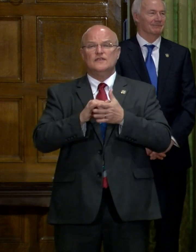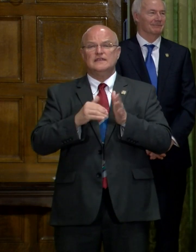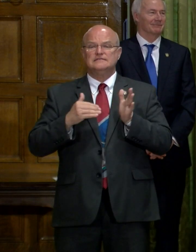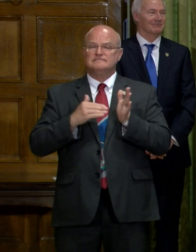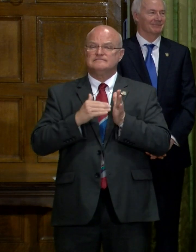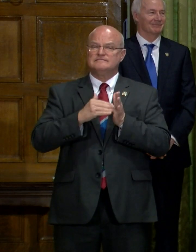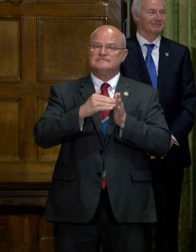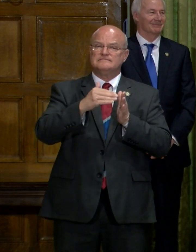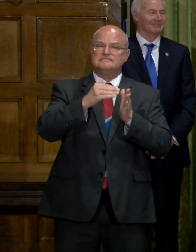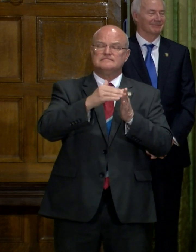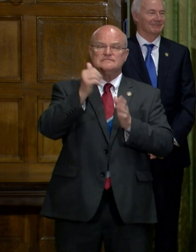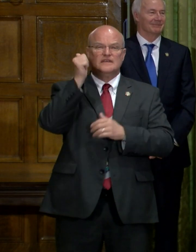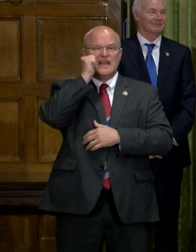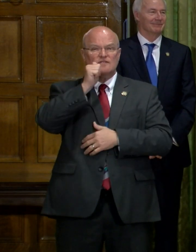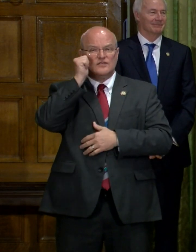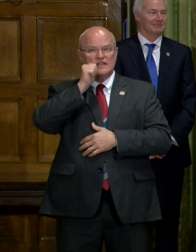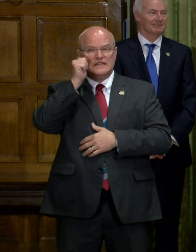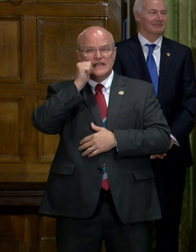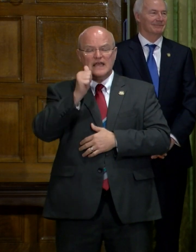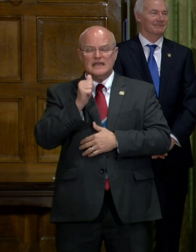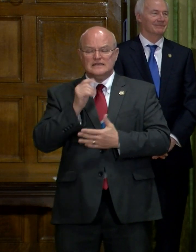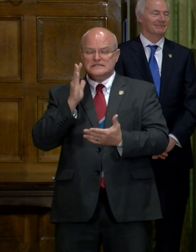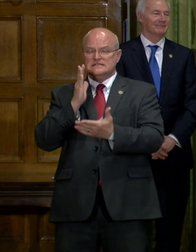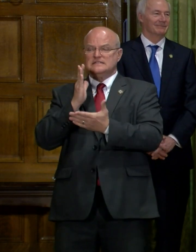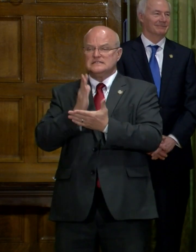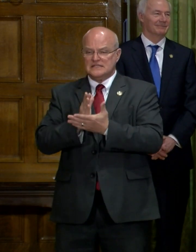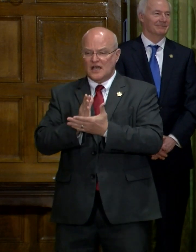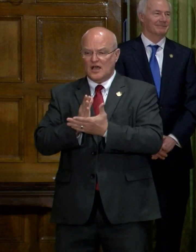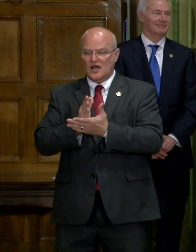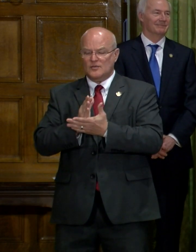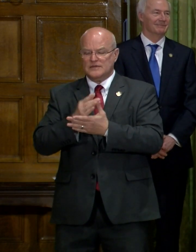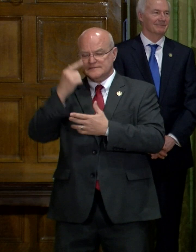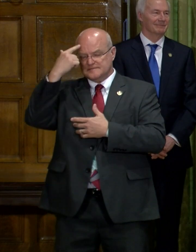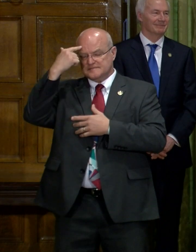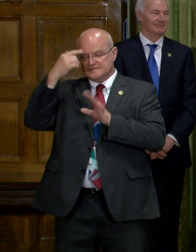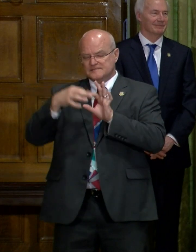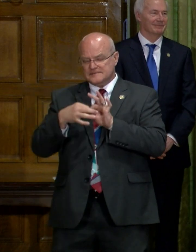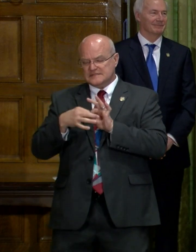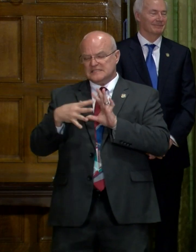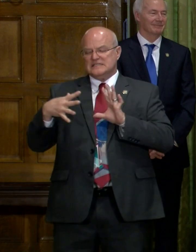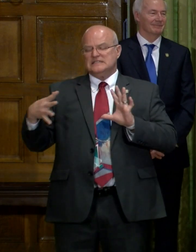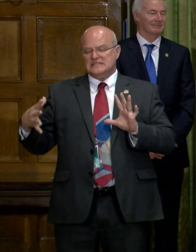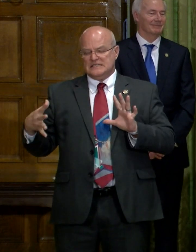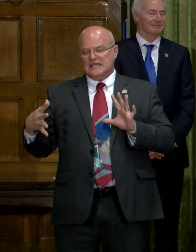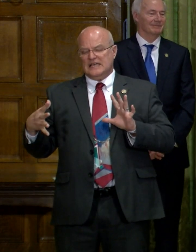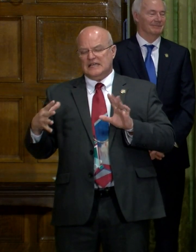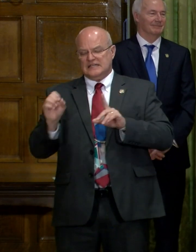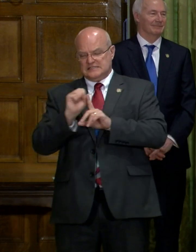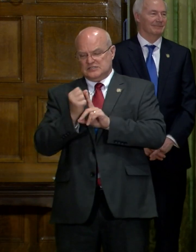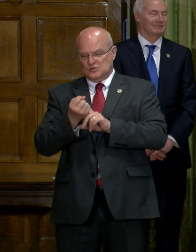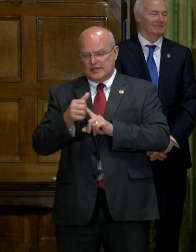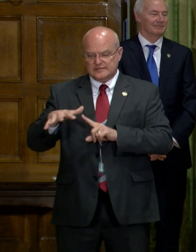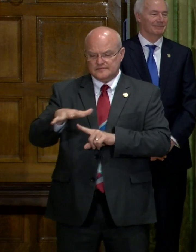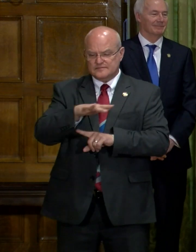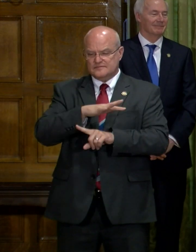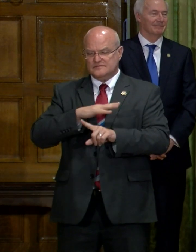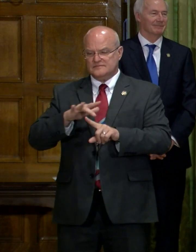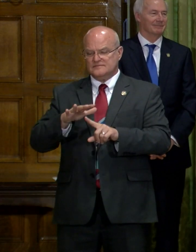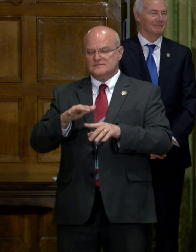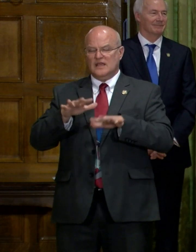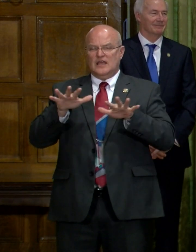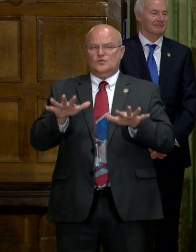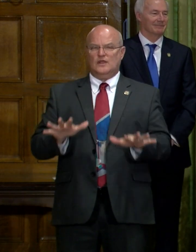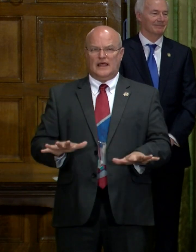this multiple times a day, to pause, disconnect from the urgency of the situation,